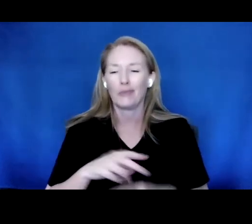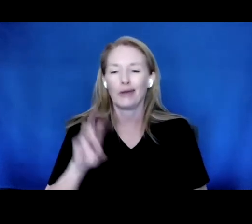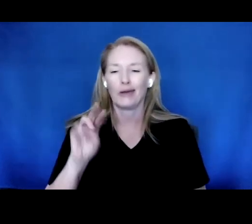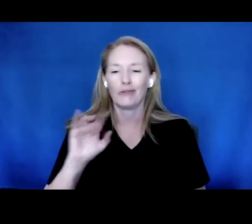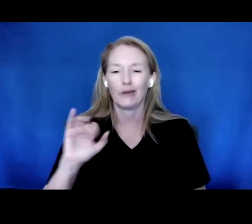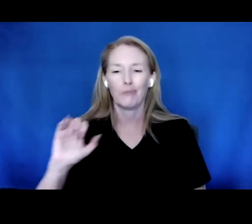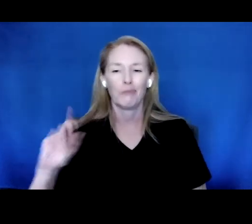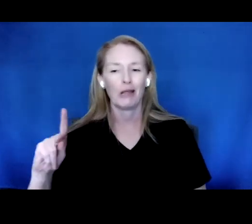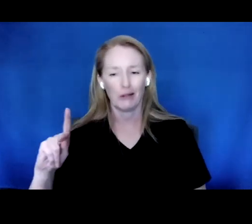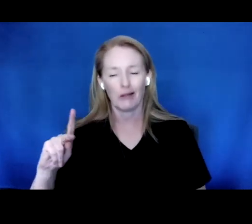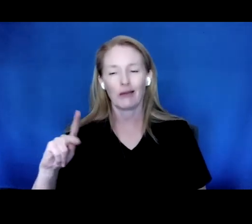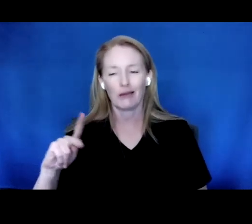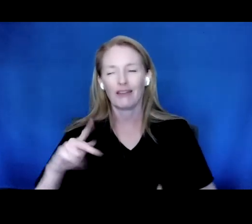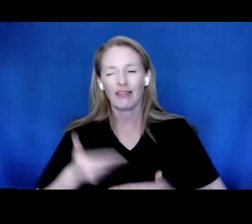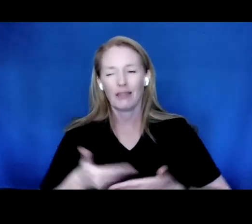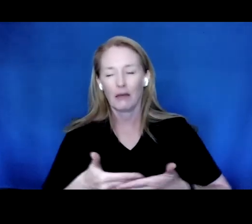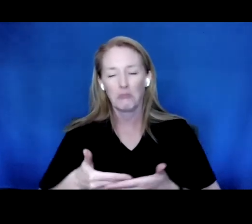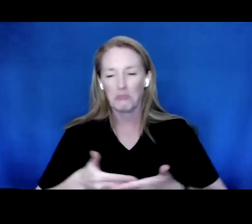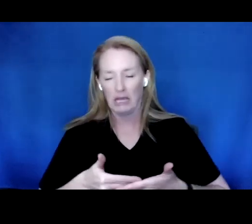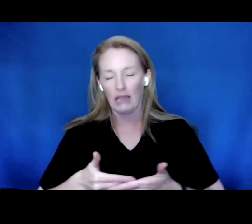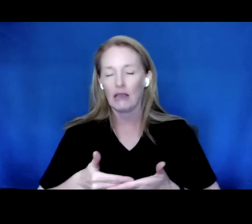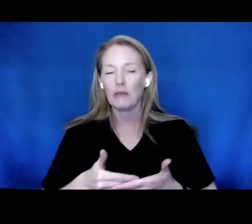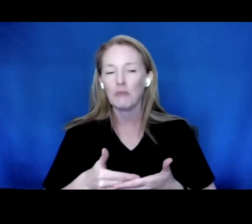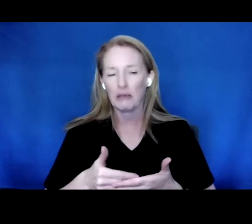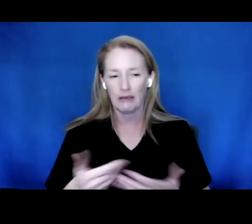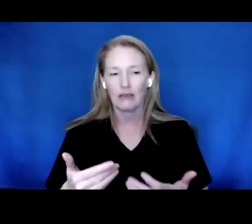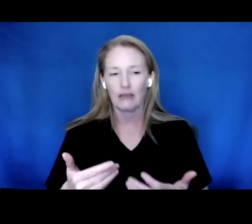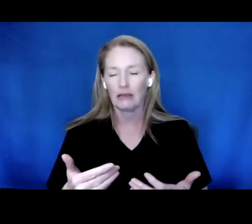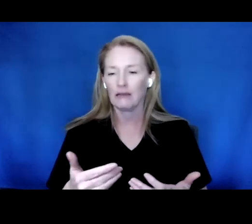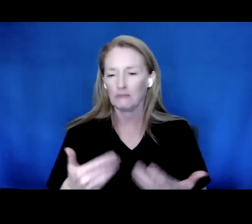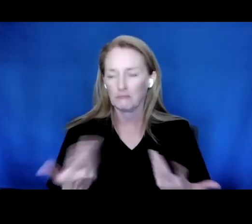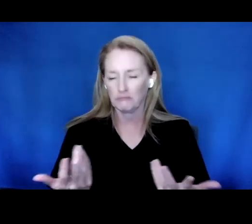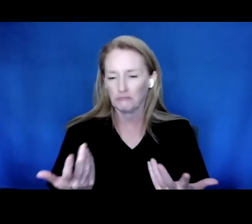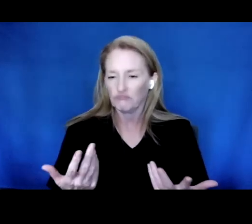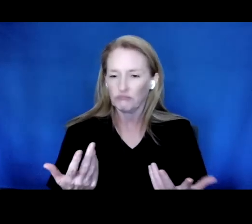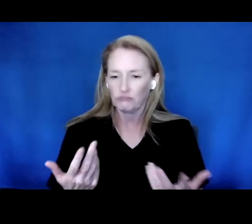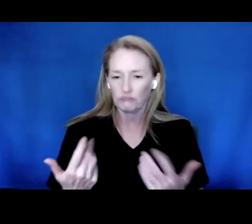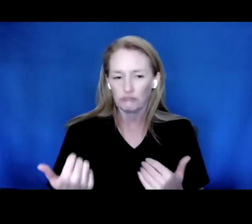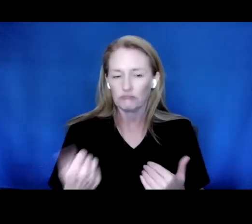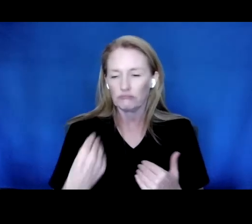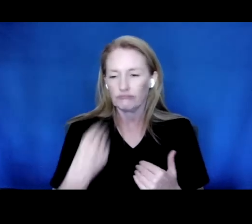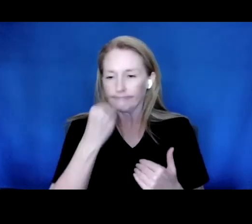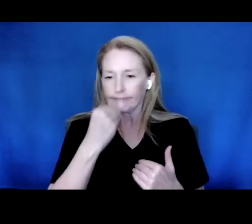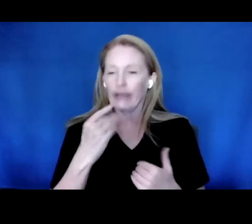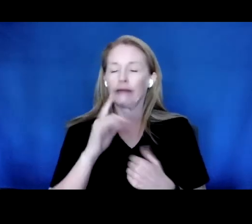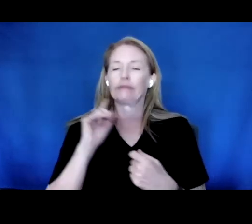up until the time of death. So that would be a great factor to look